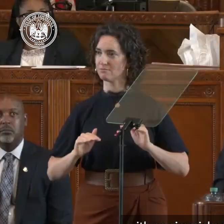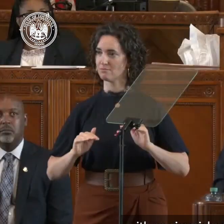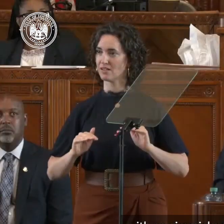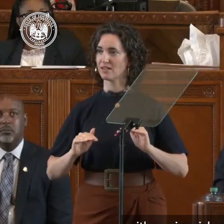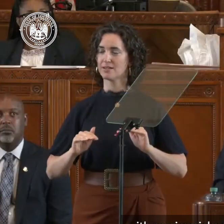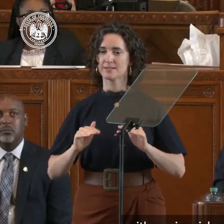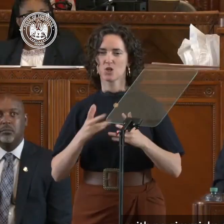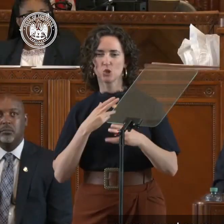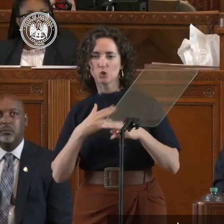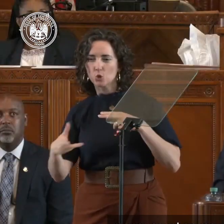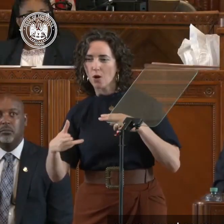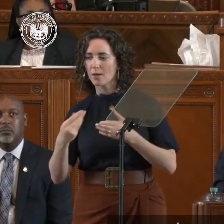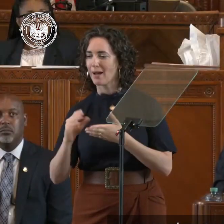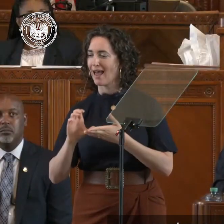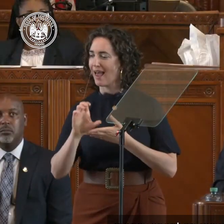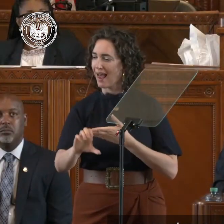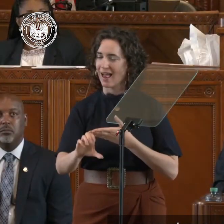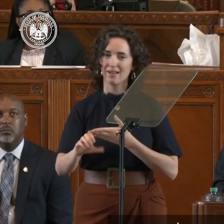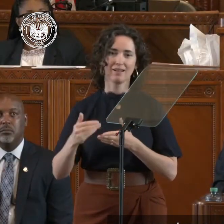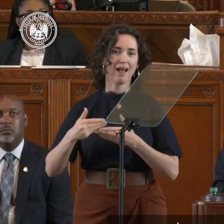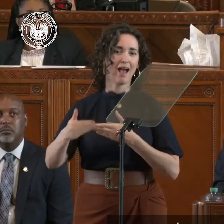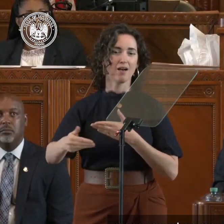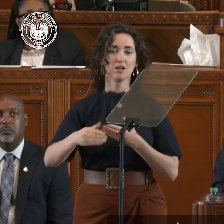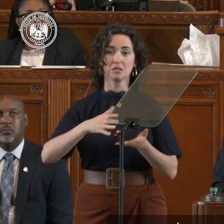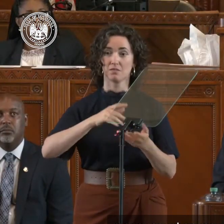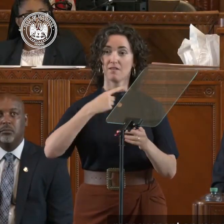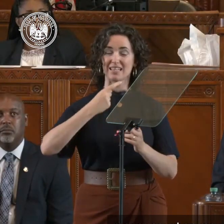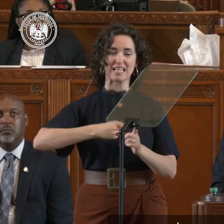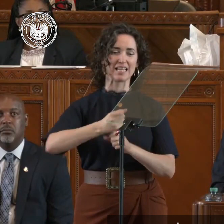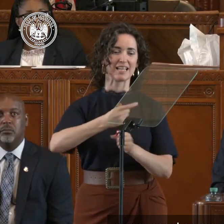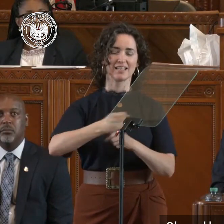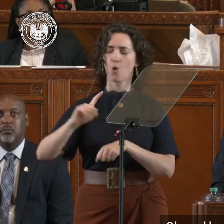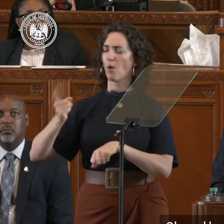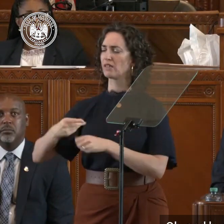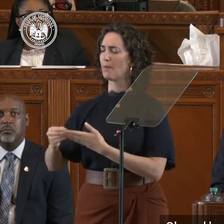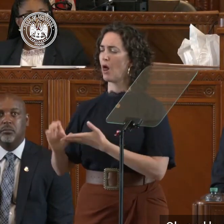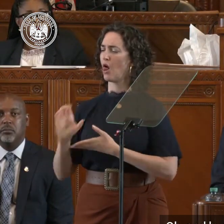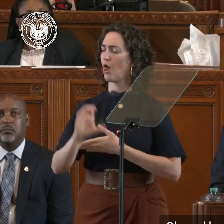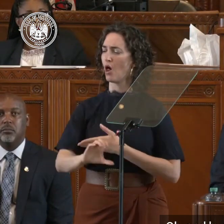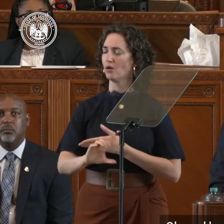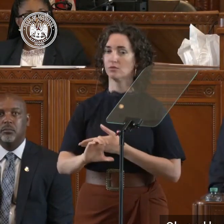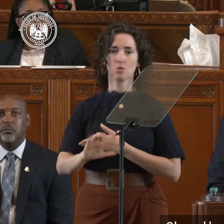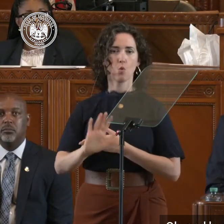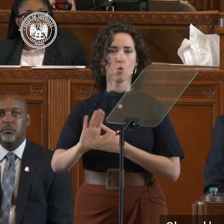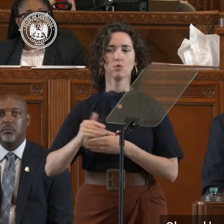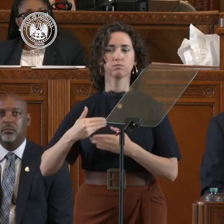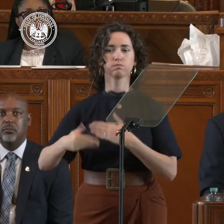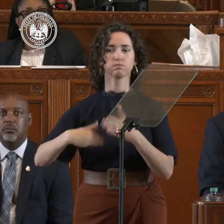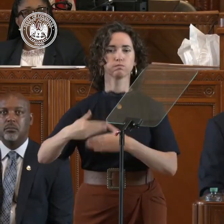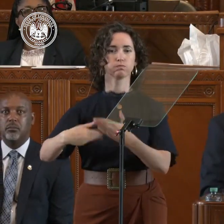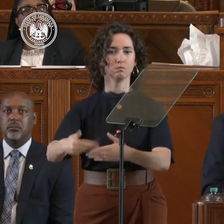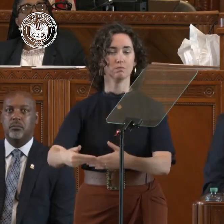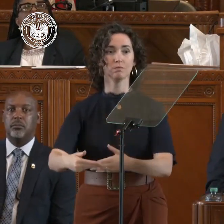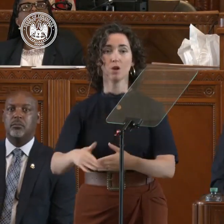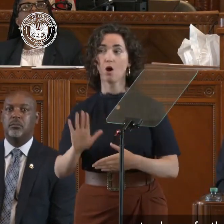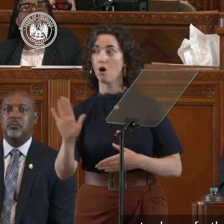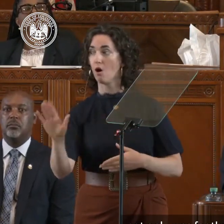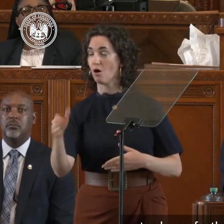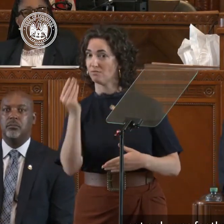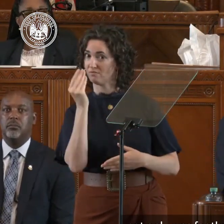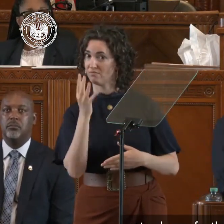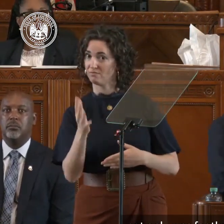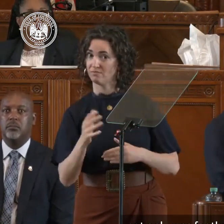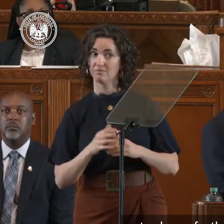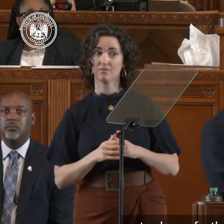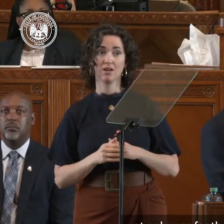gimmicks and no one-time money spent on recurring expenditures. Oh, And by the way, not